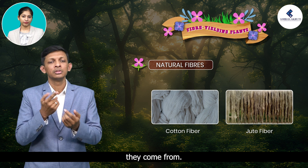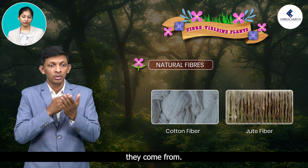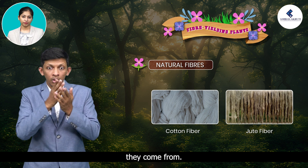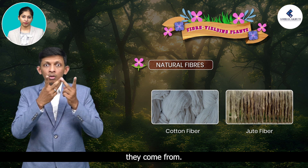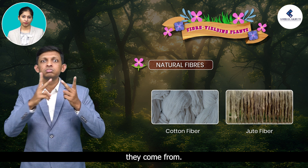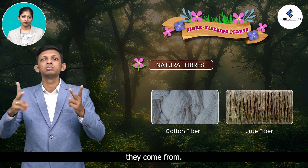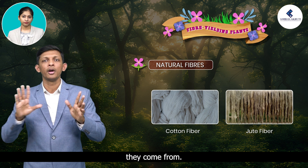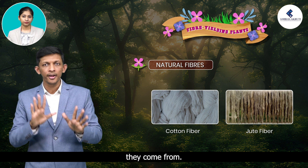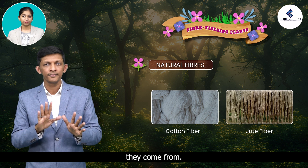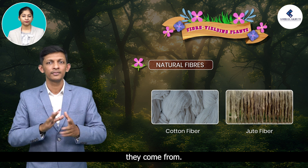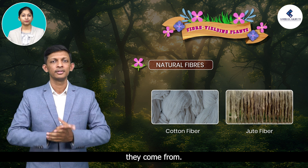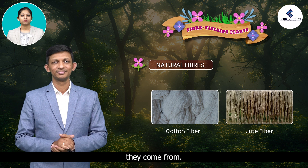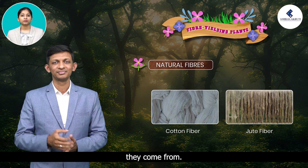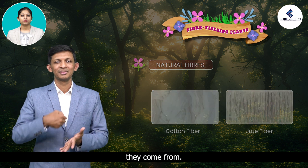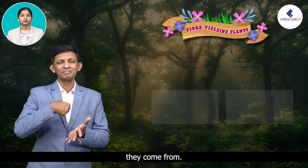from.